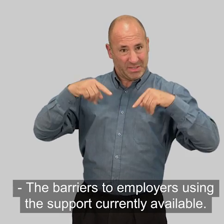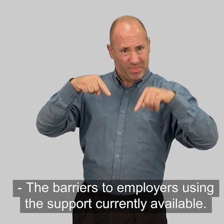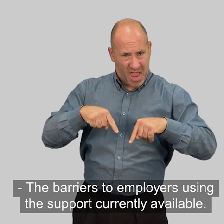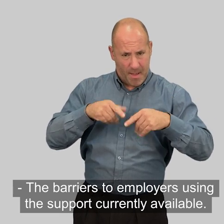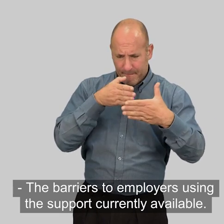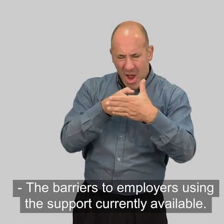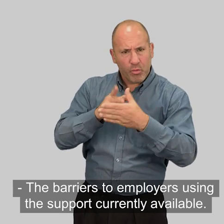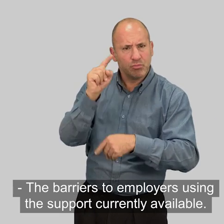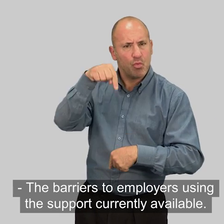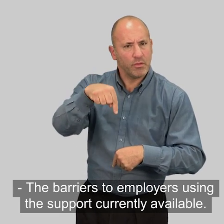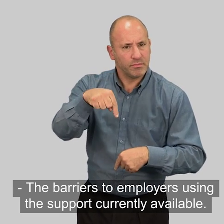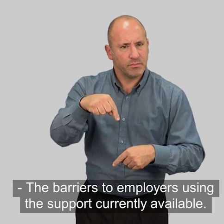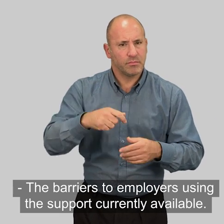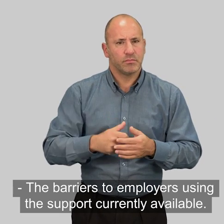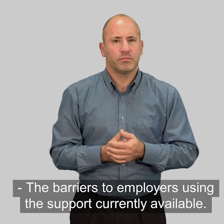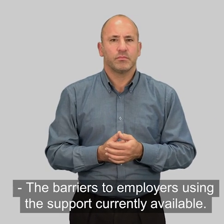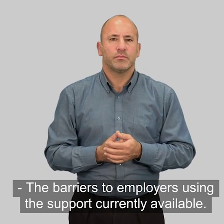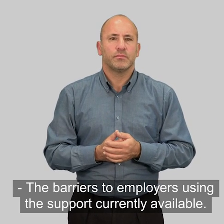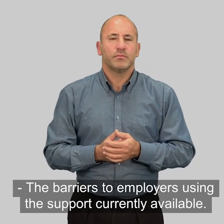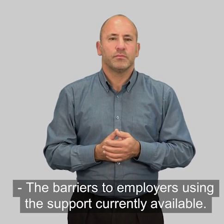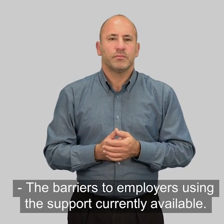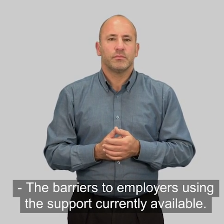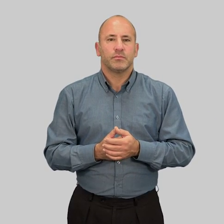the barriers to employers using the support currently available,